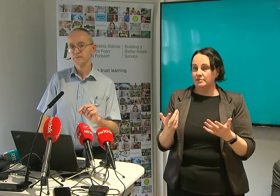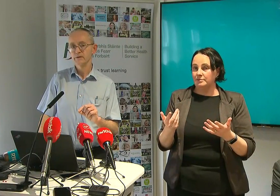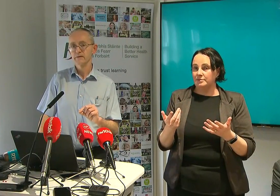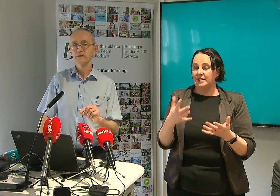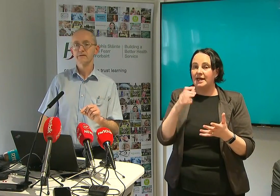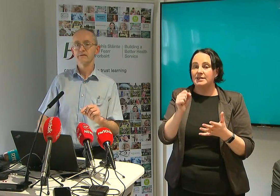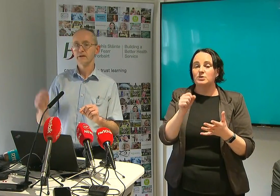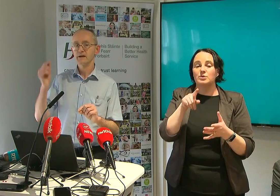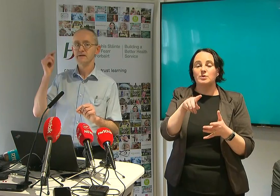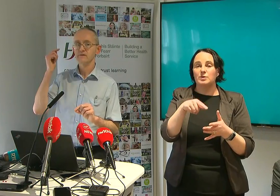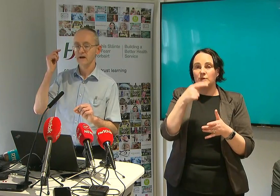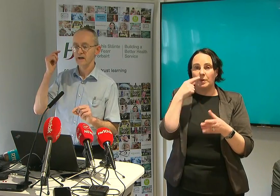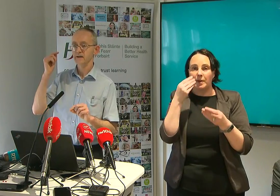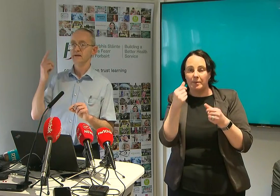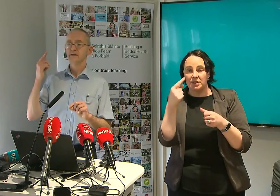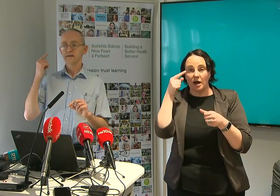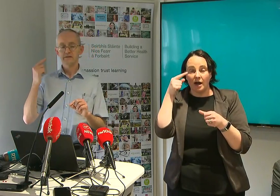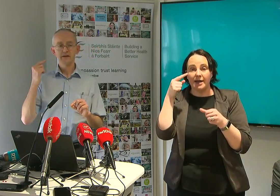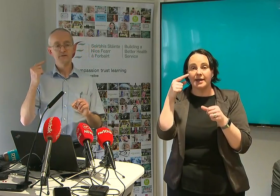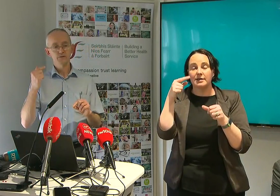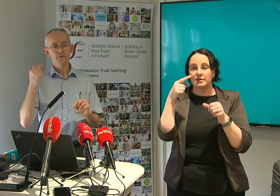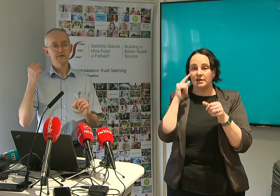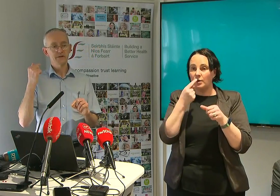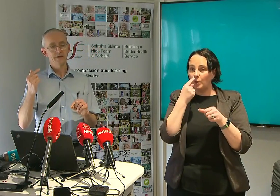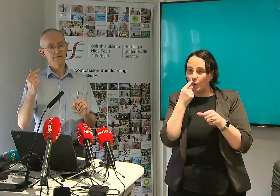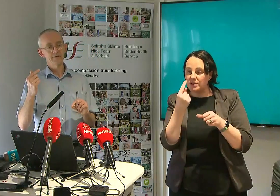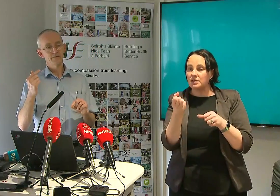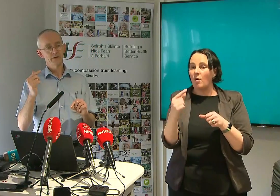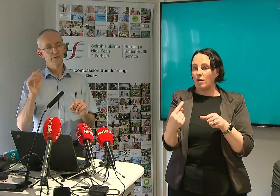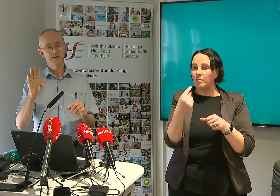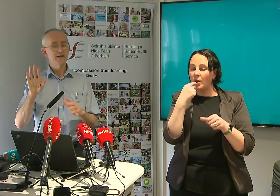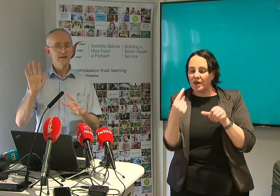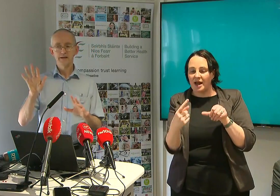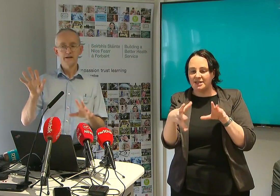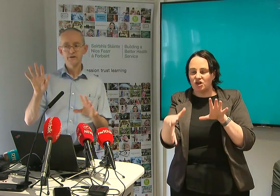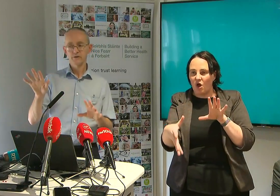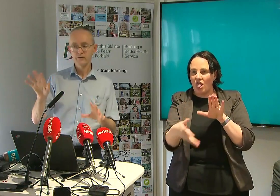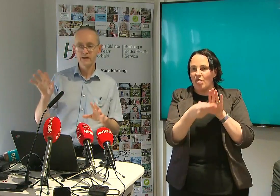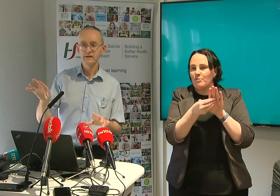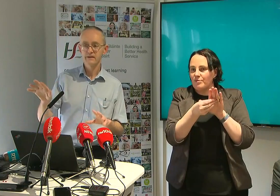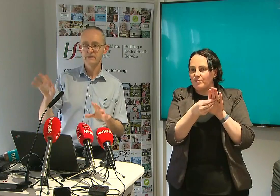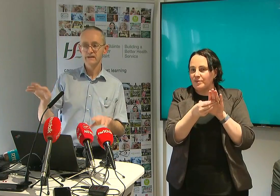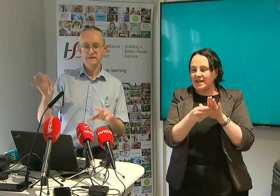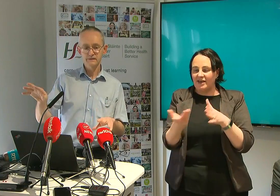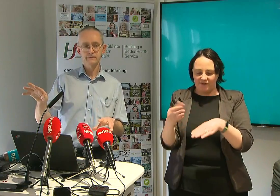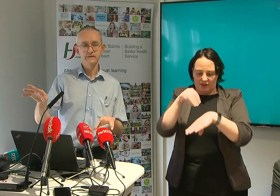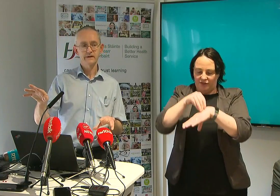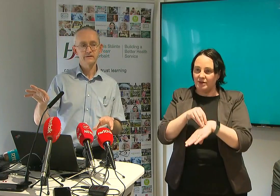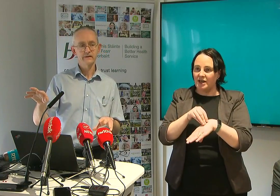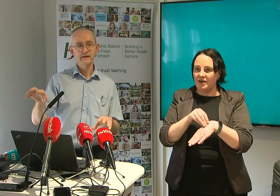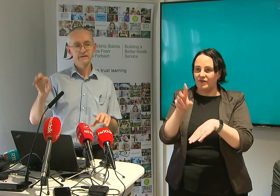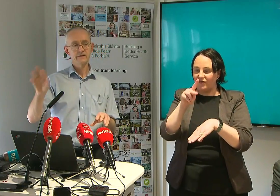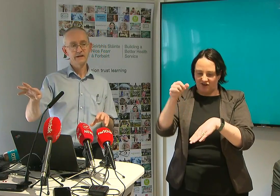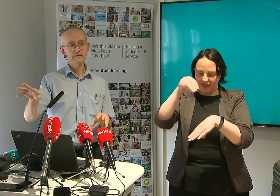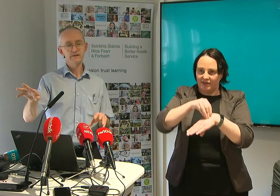mucous membranes. It has to stick on to your eye, the inside of your nose, or the inside of your mouth. Getting onto your skin is not enough for this